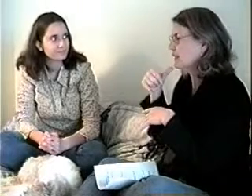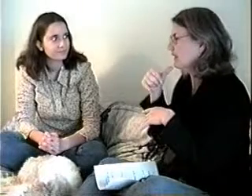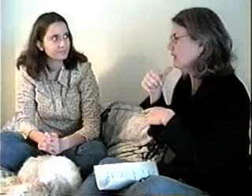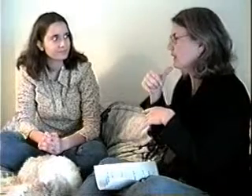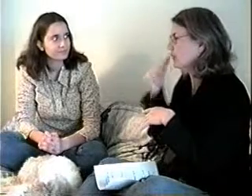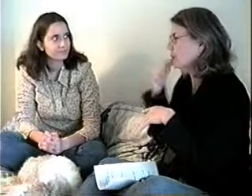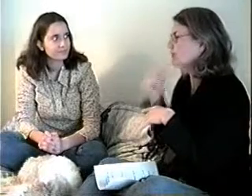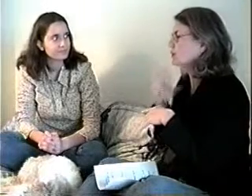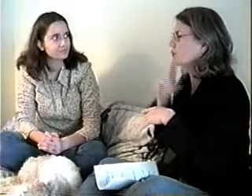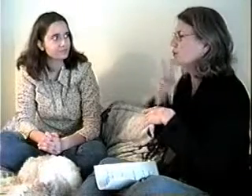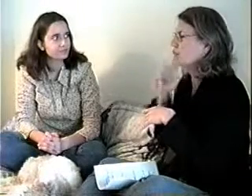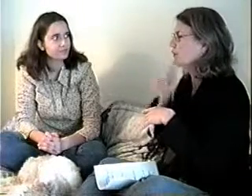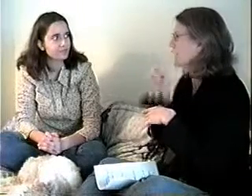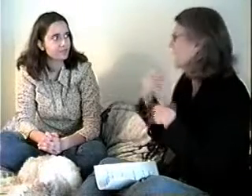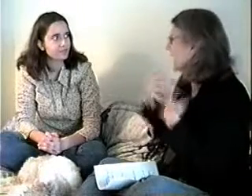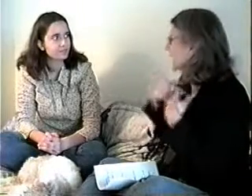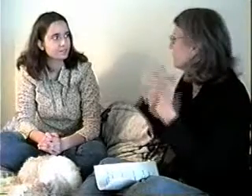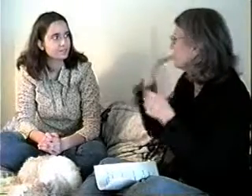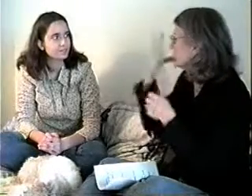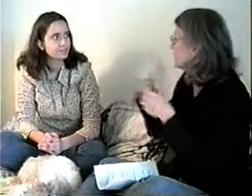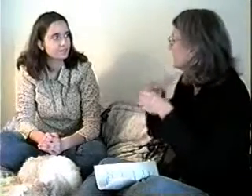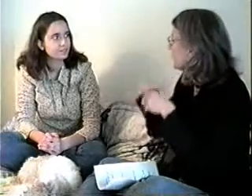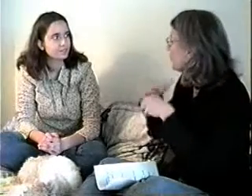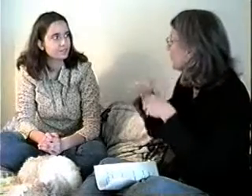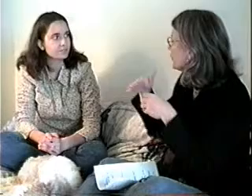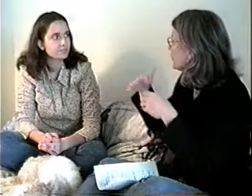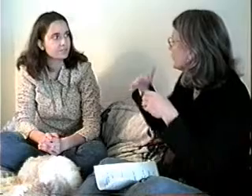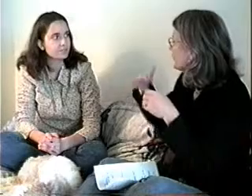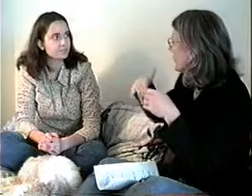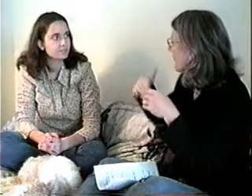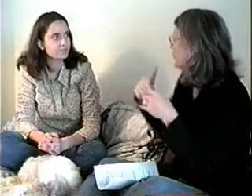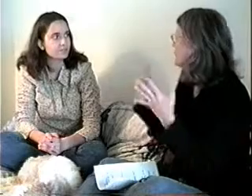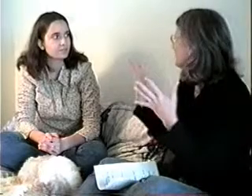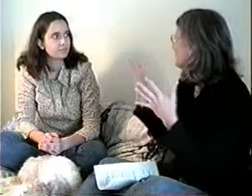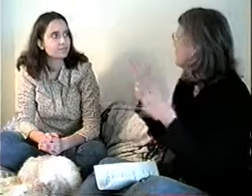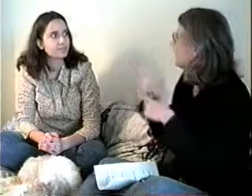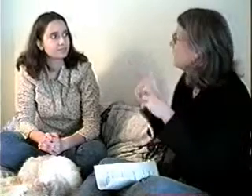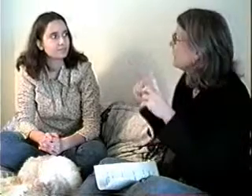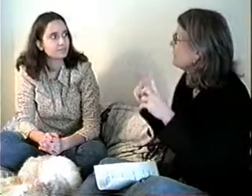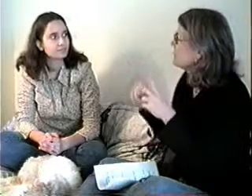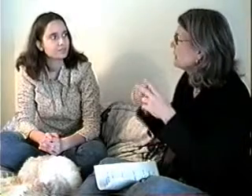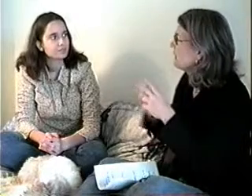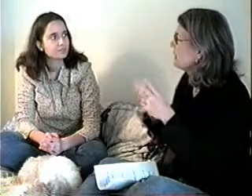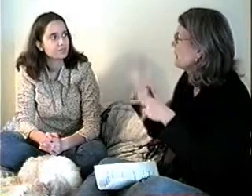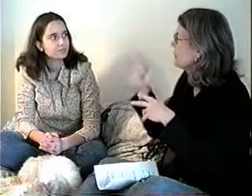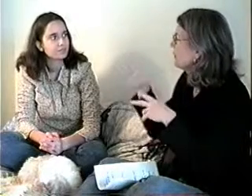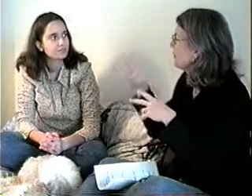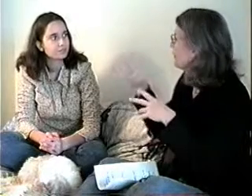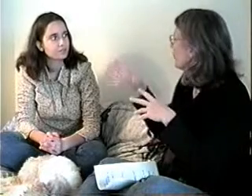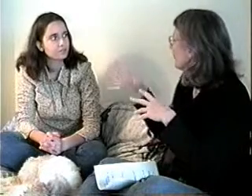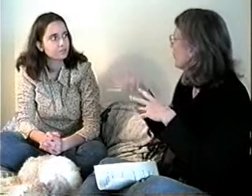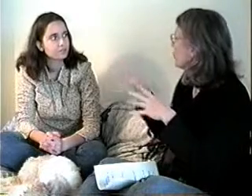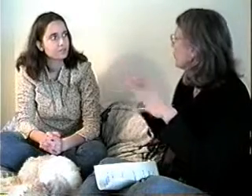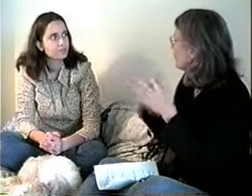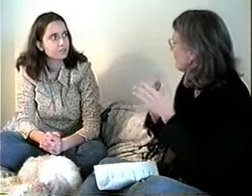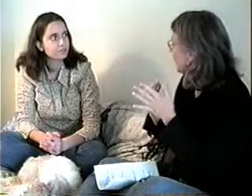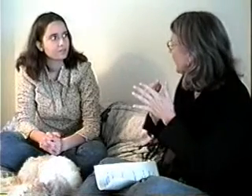The girls weren't really having sleepovers yet. But starting around third, fourth, fifth grade,